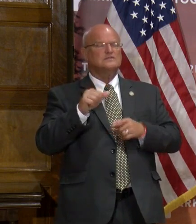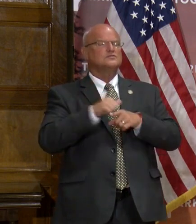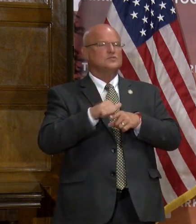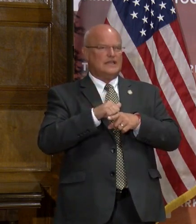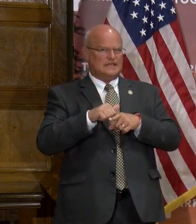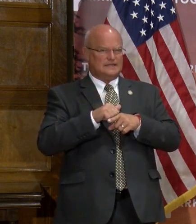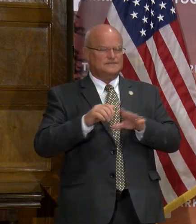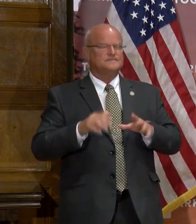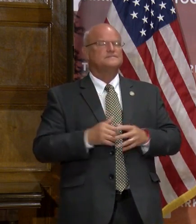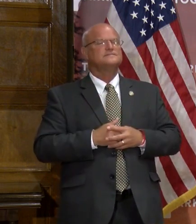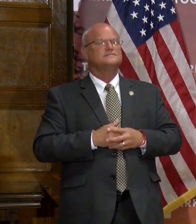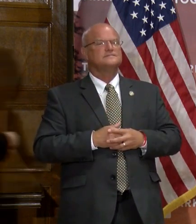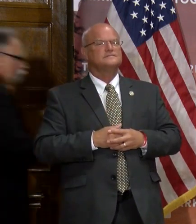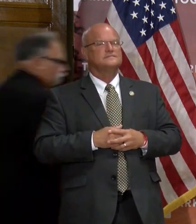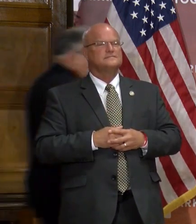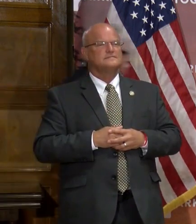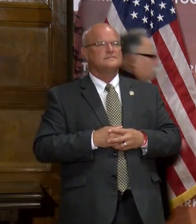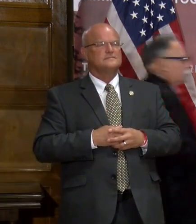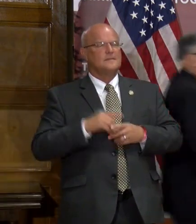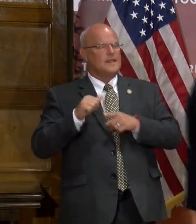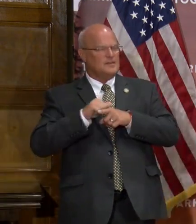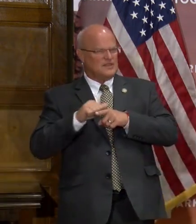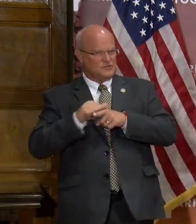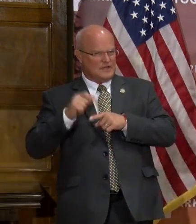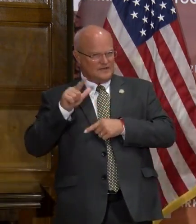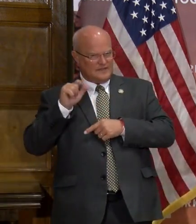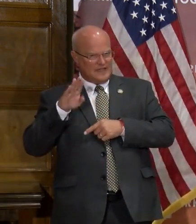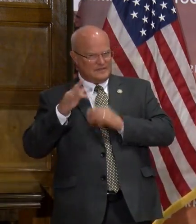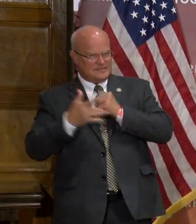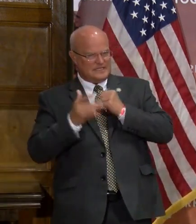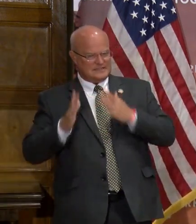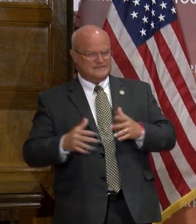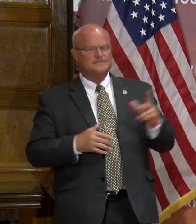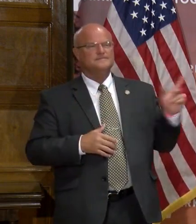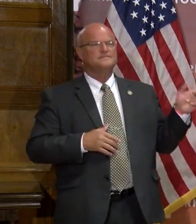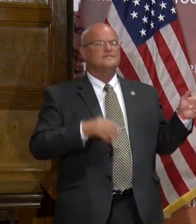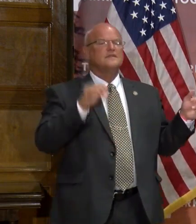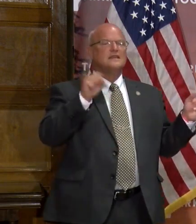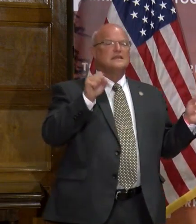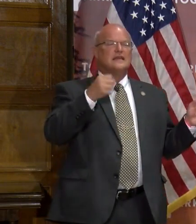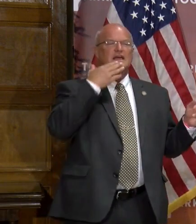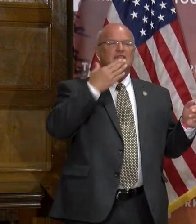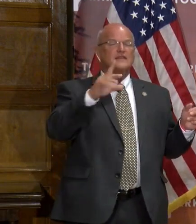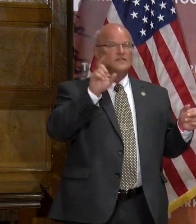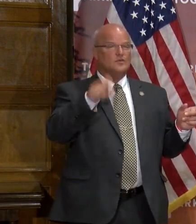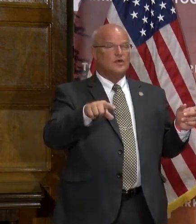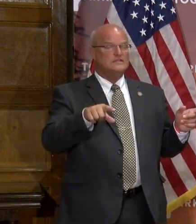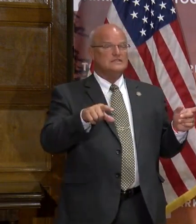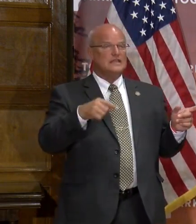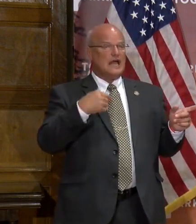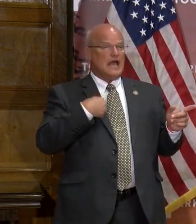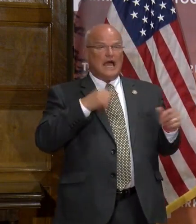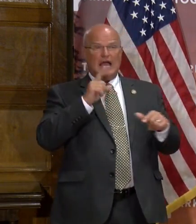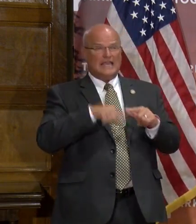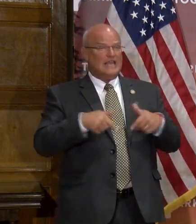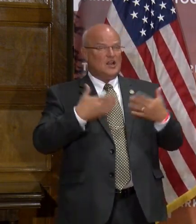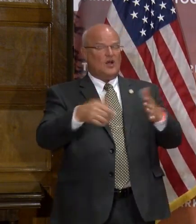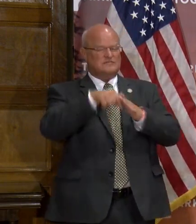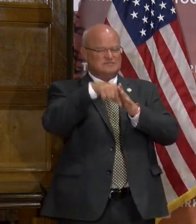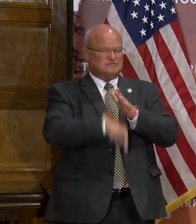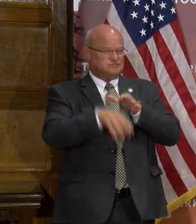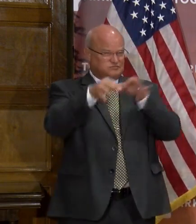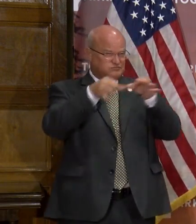training. Yeah. About the training of lab technicians. Yes, so thank you for that question. I can't offer